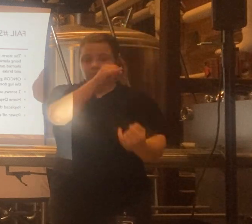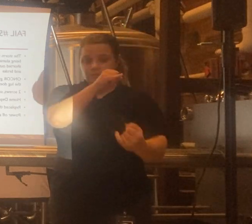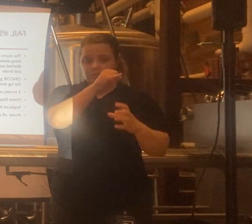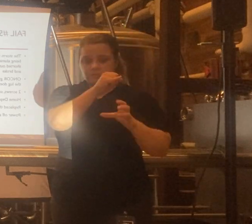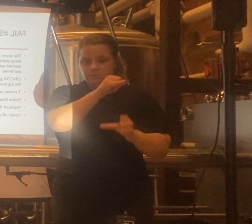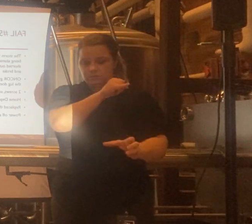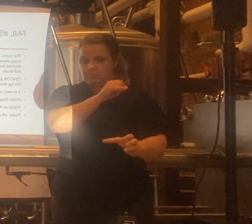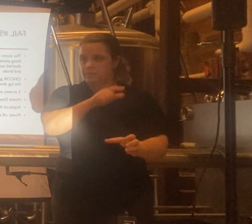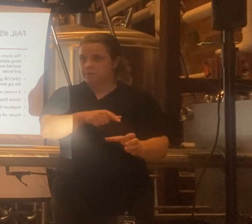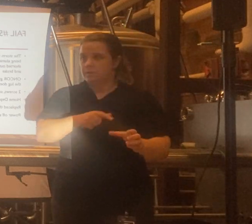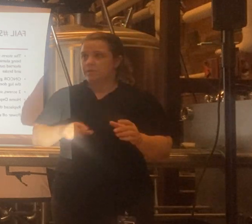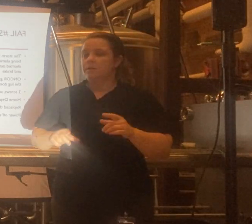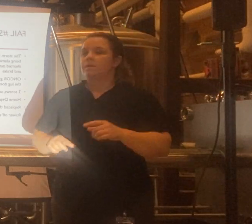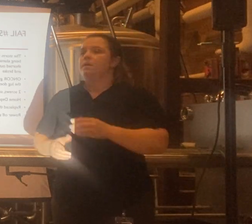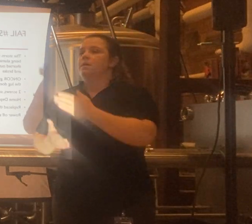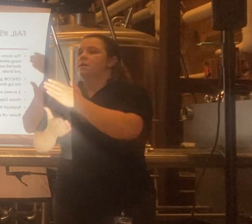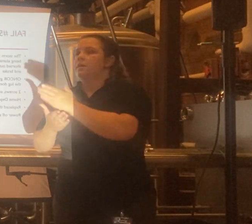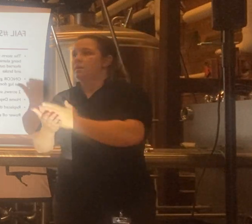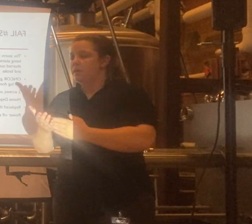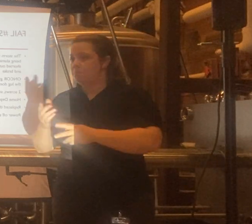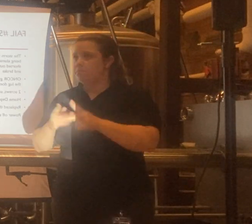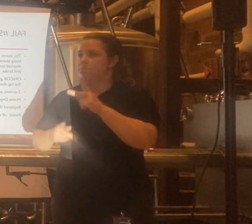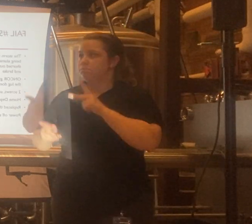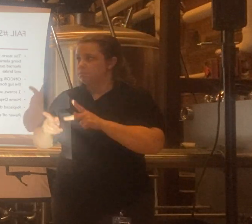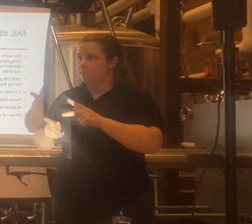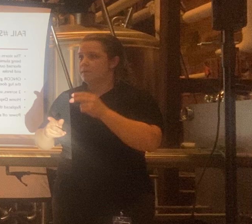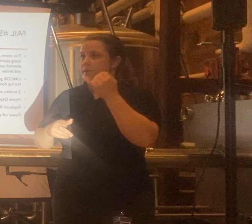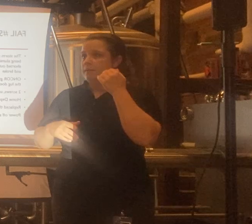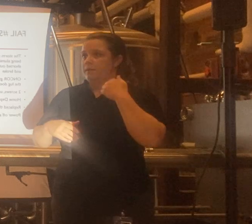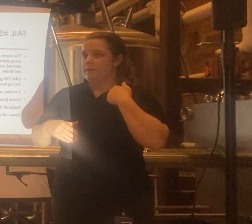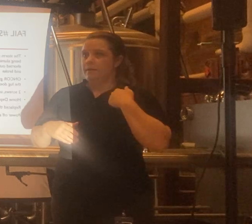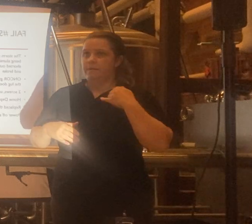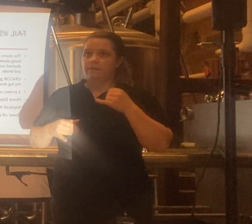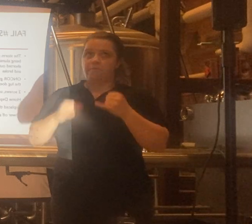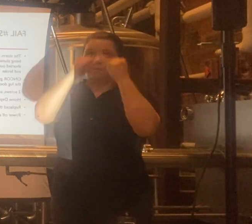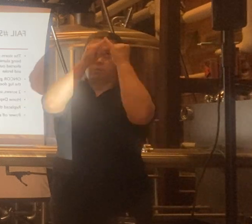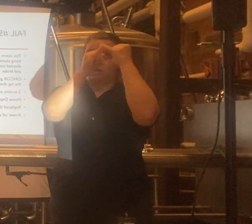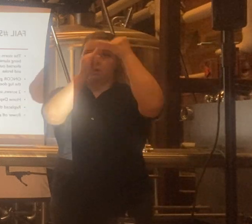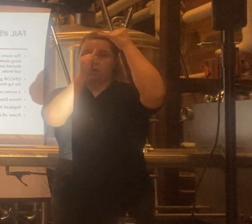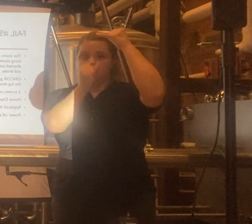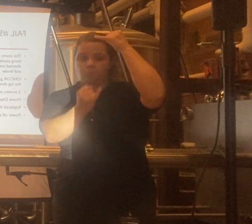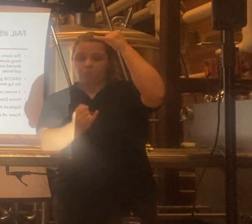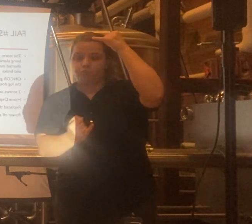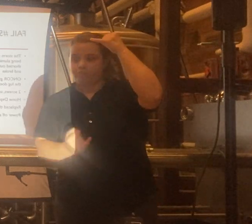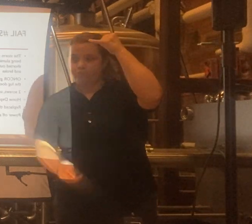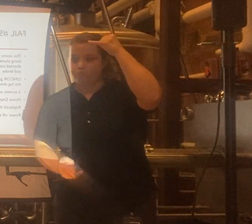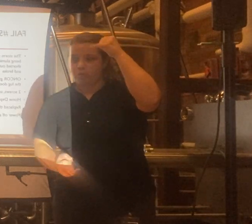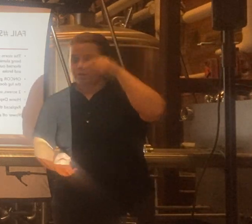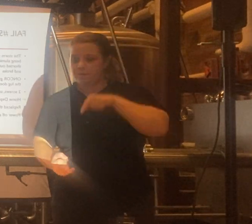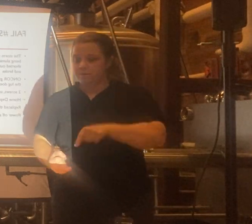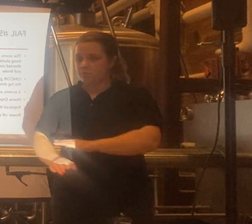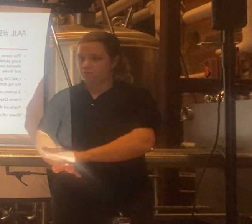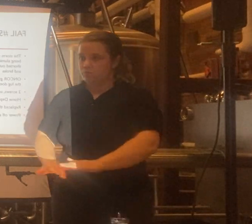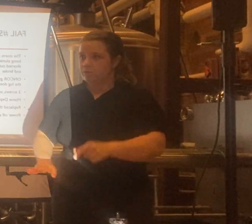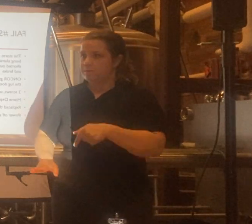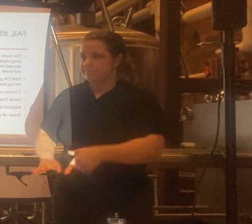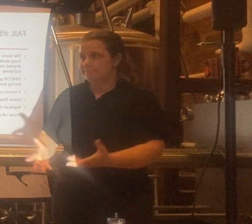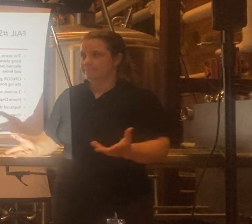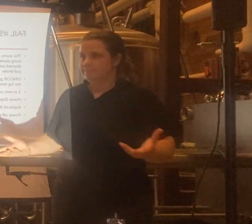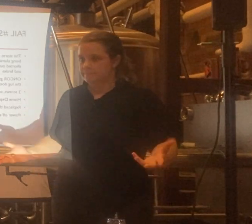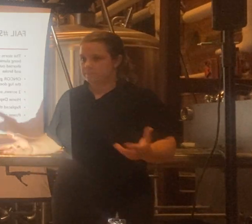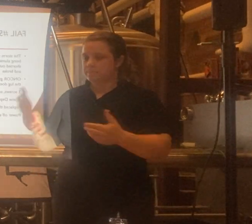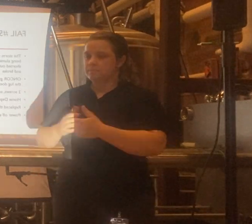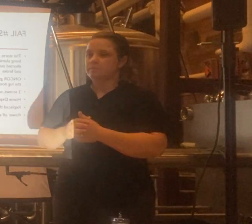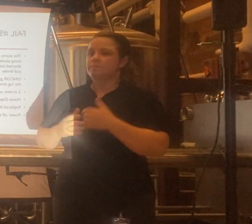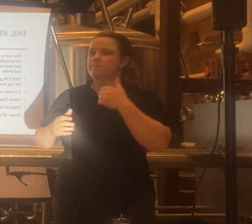up into it, which is optimal. If you have that option, do it. My workshop was changed that way, but I don't have any grid in the workshop. I ran